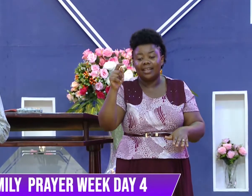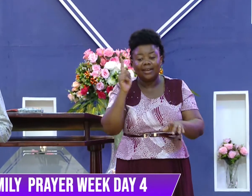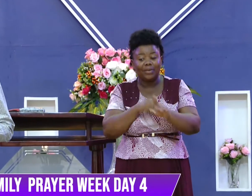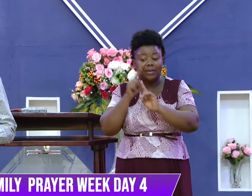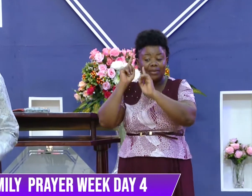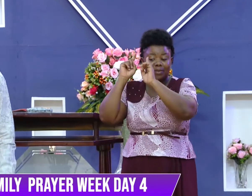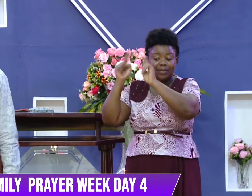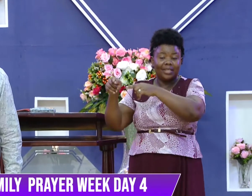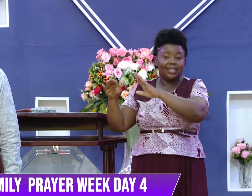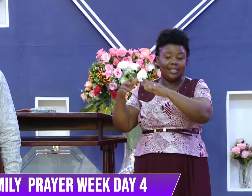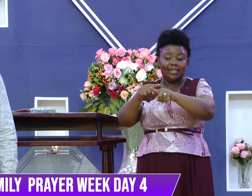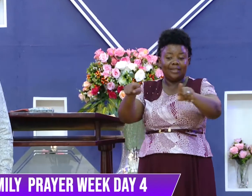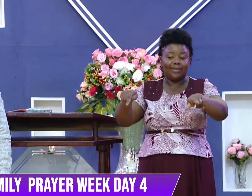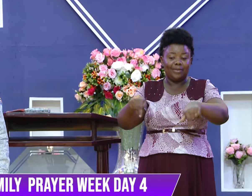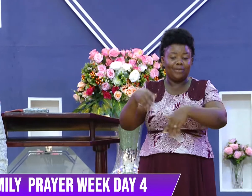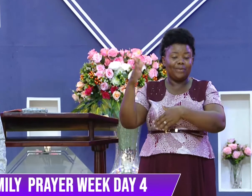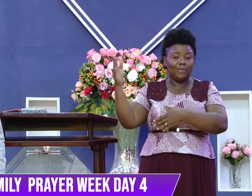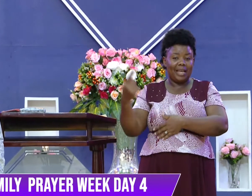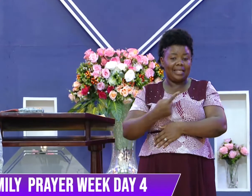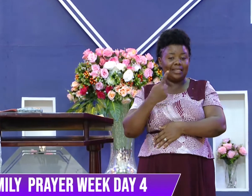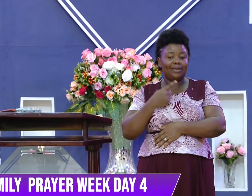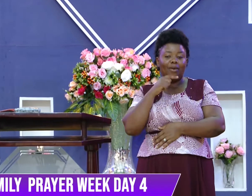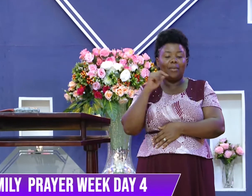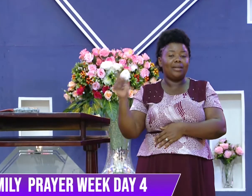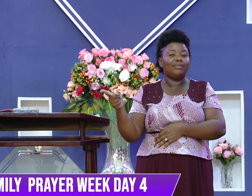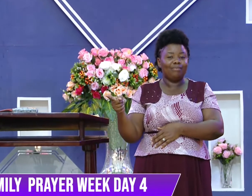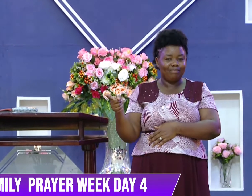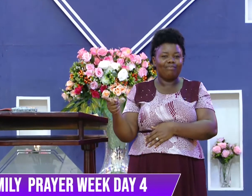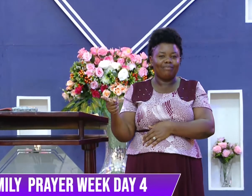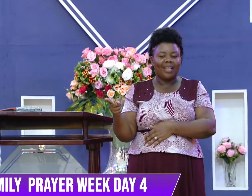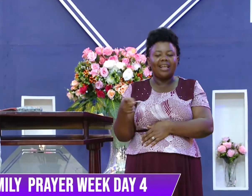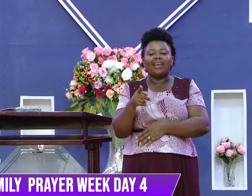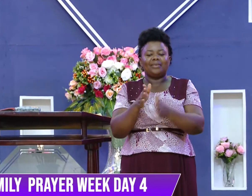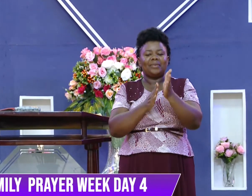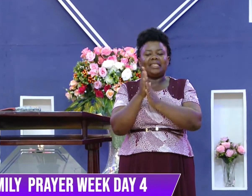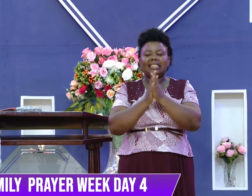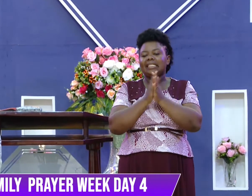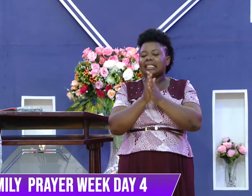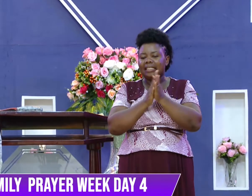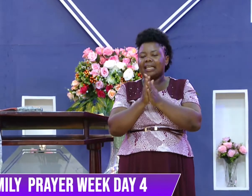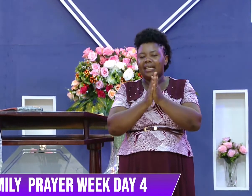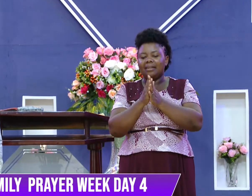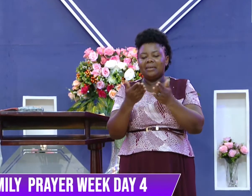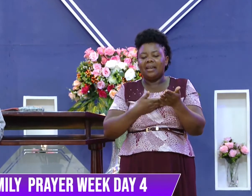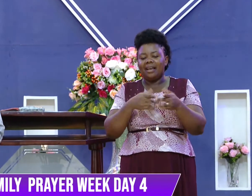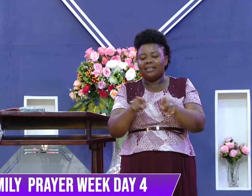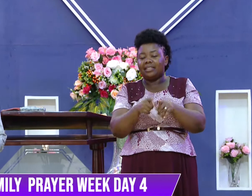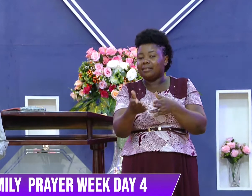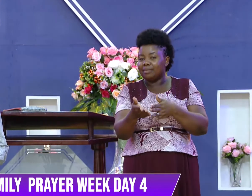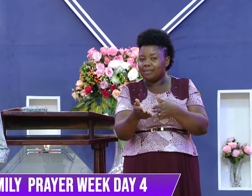rooms. And when you reach the house of a bachelor, Semakula, you would really desire it